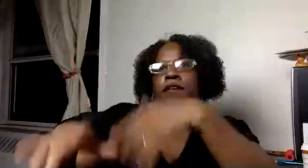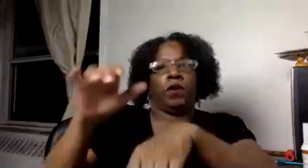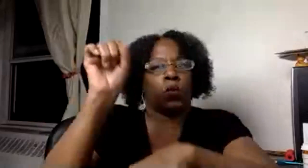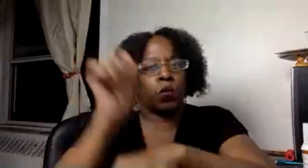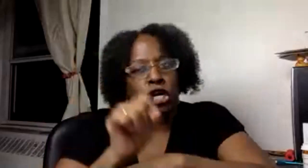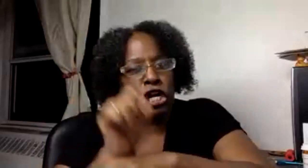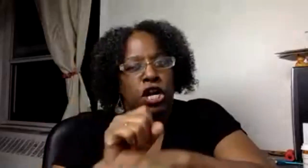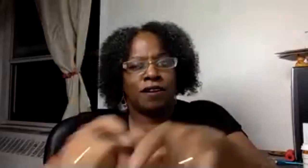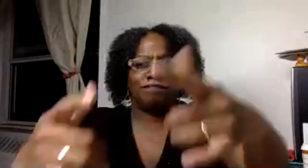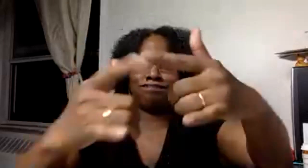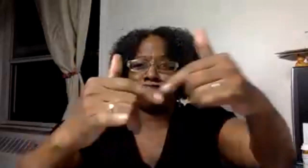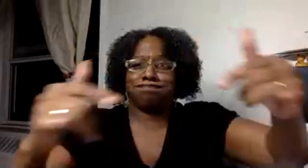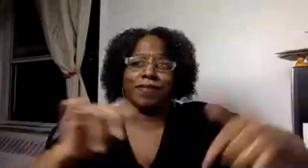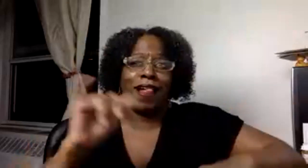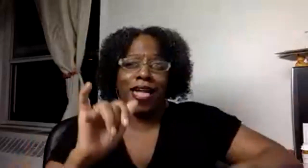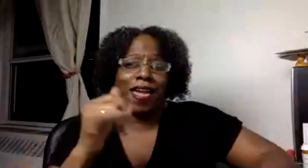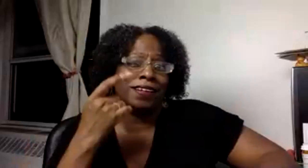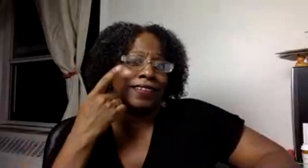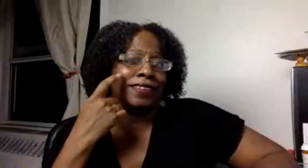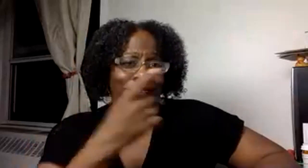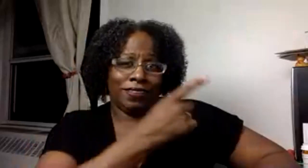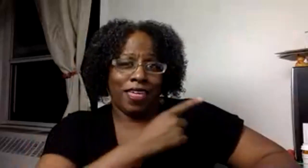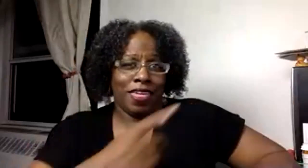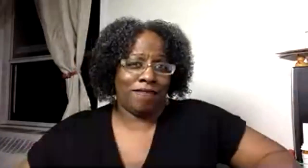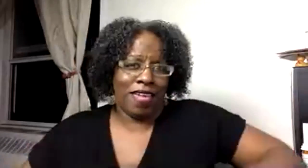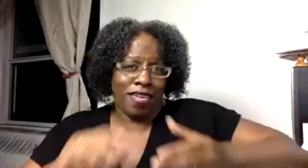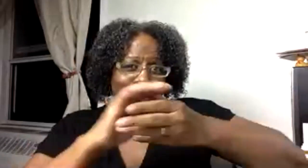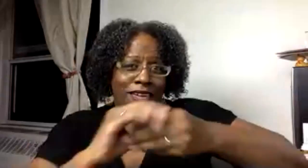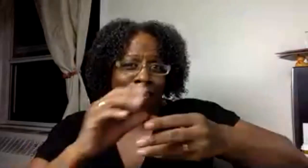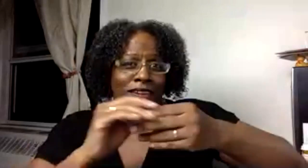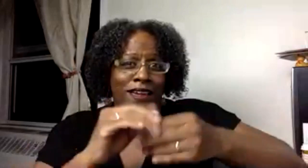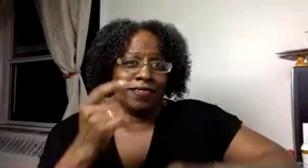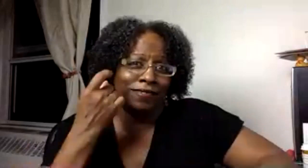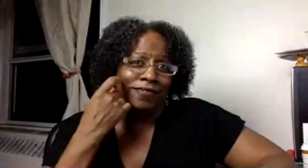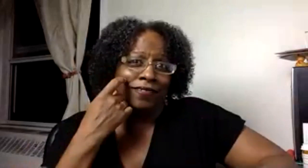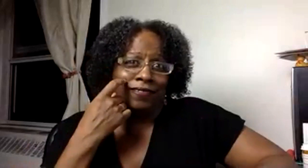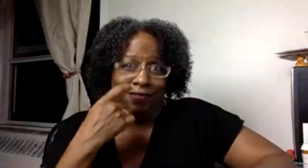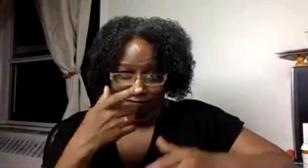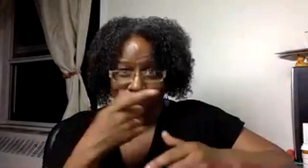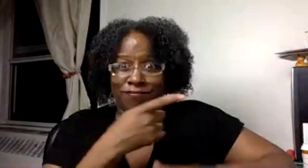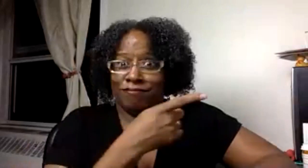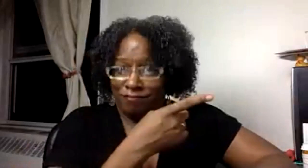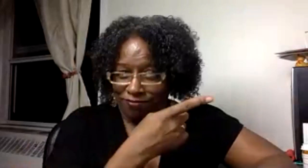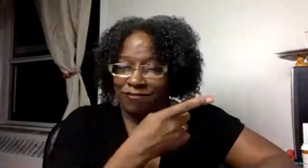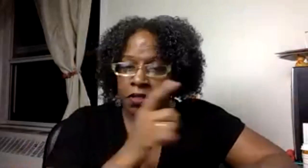or school or at your vocation. Davina shared a story with us just